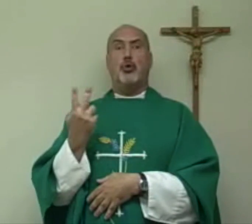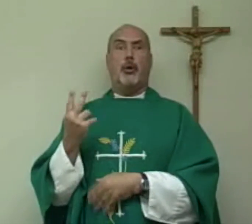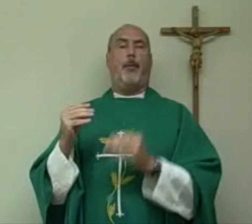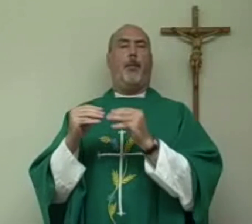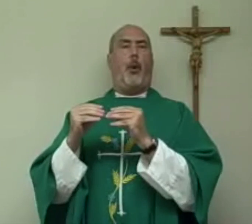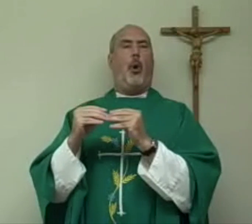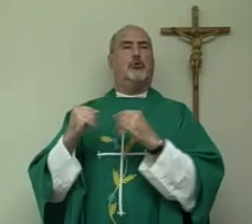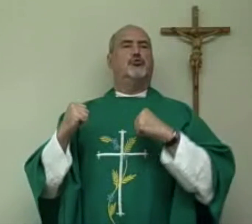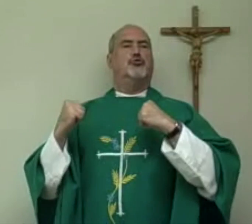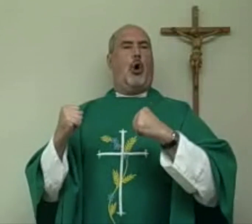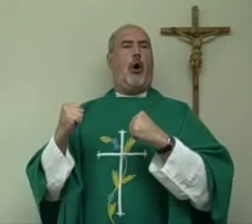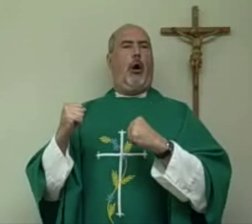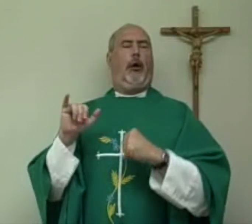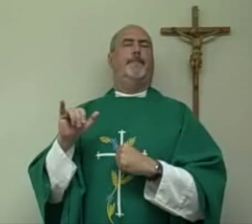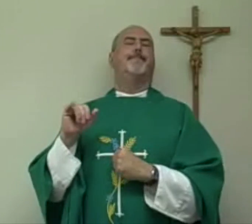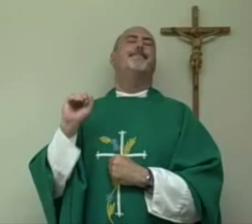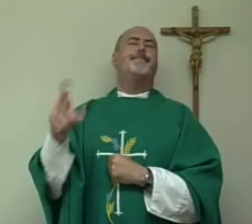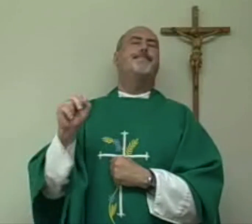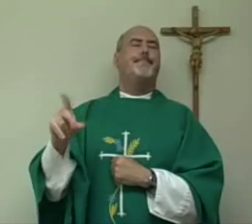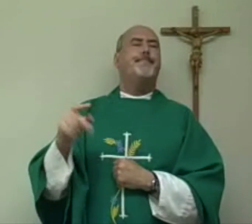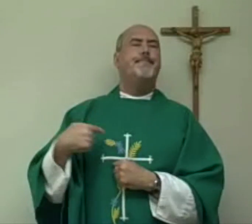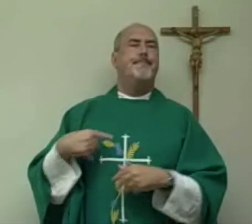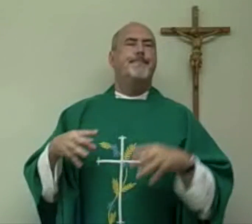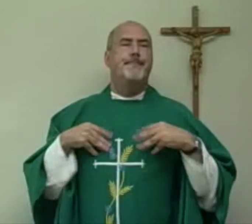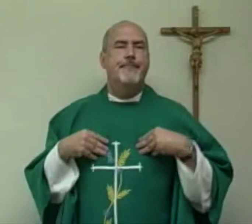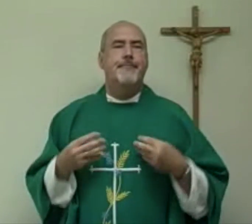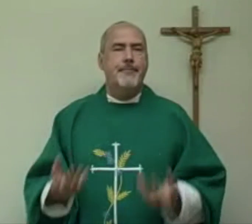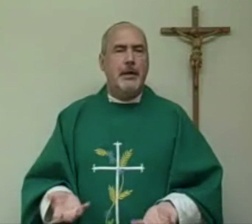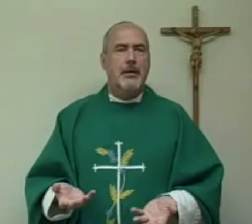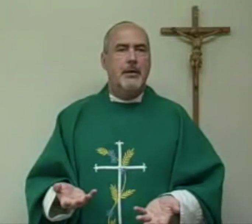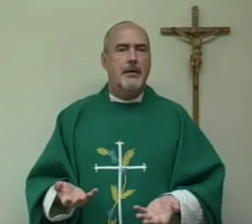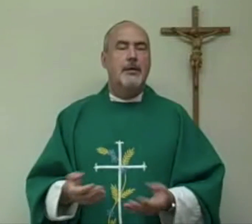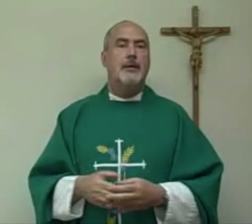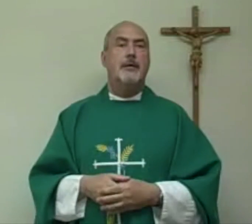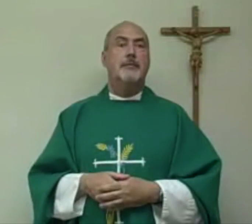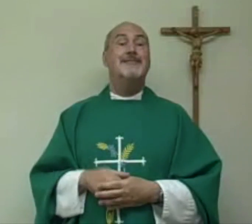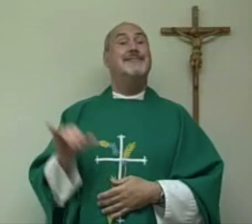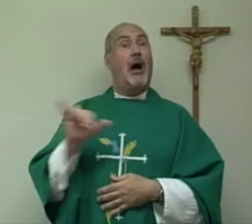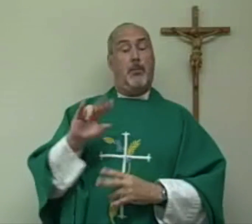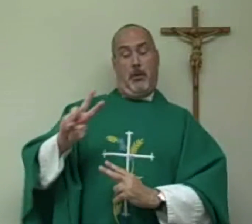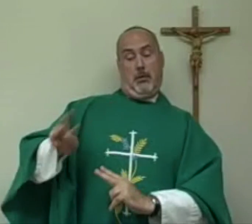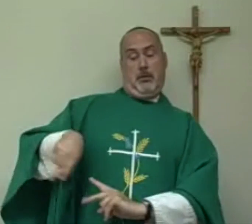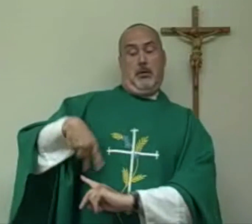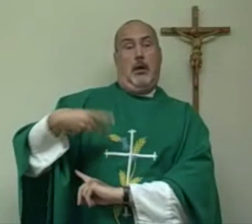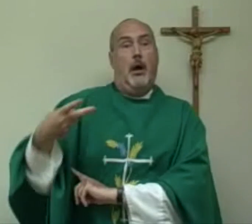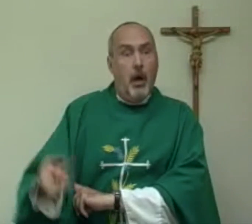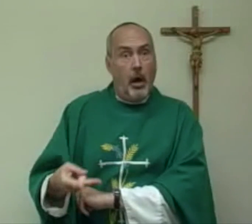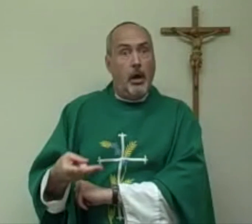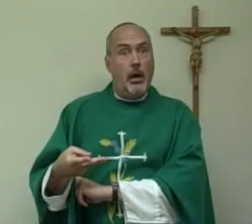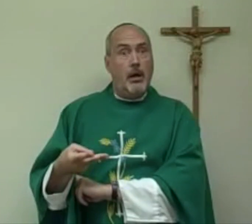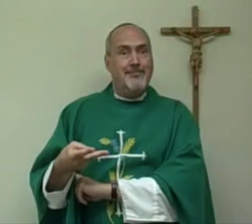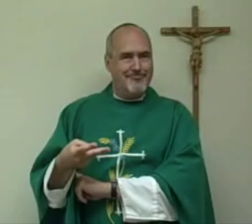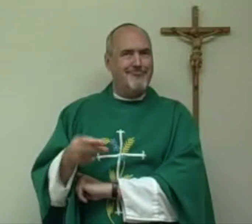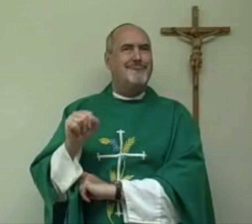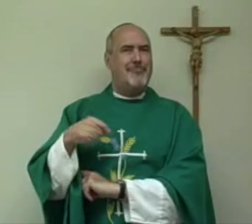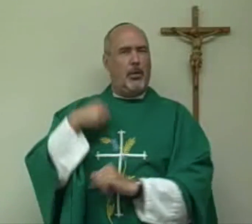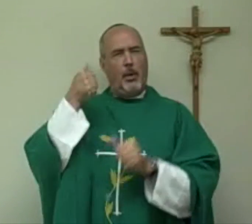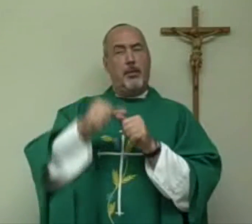If a couple of people come to me and say the same thing, that's a little stronger of an impact and I tend to accept it as well.